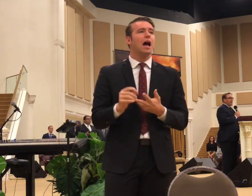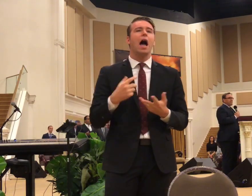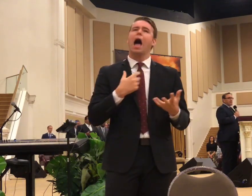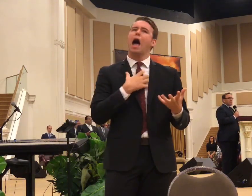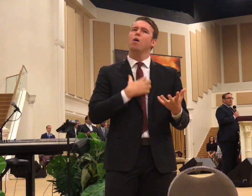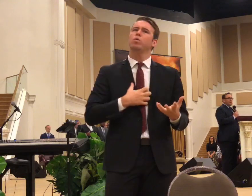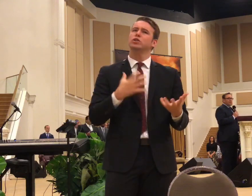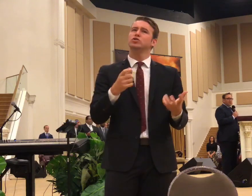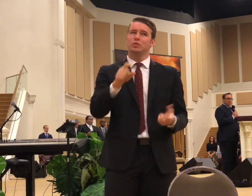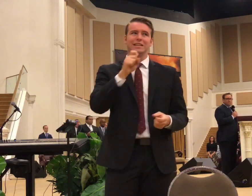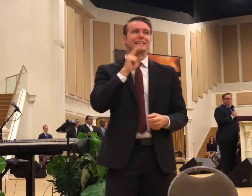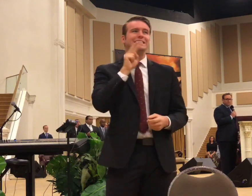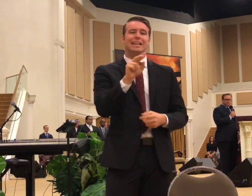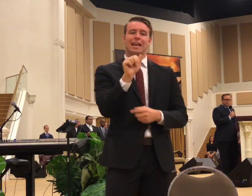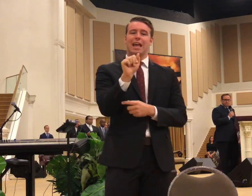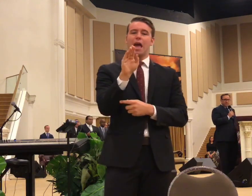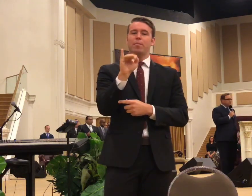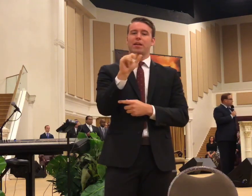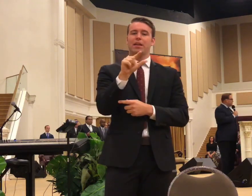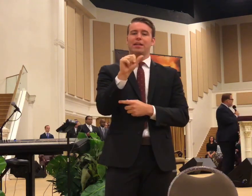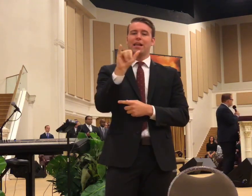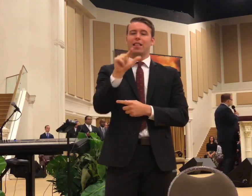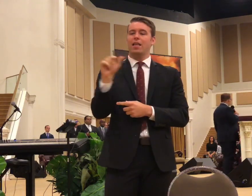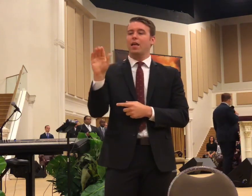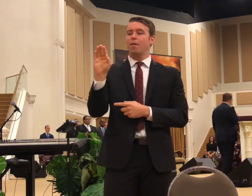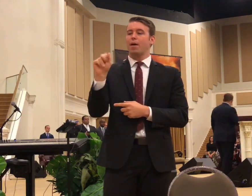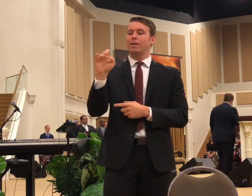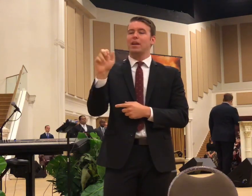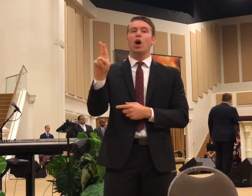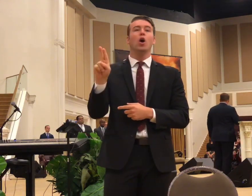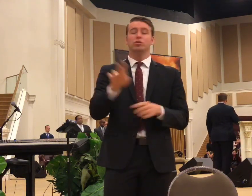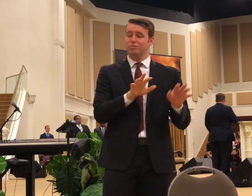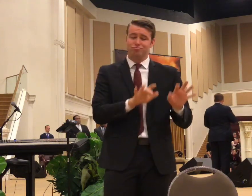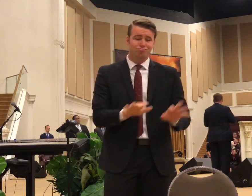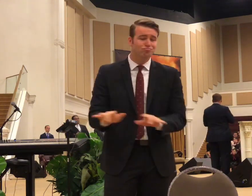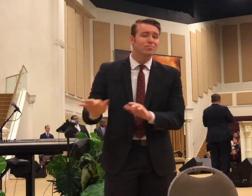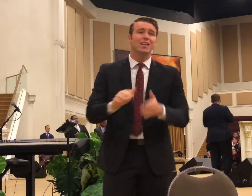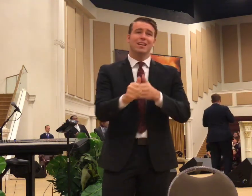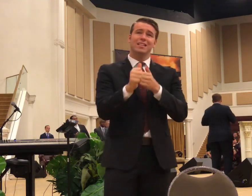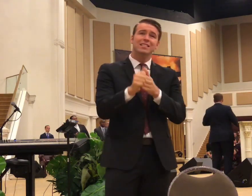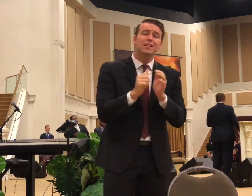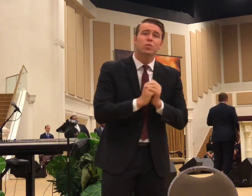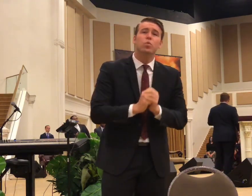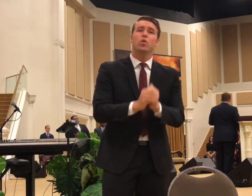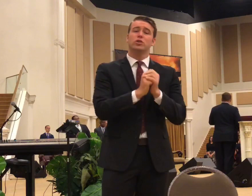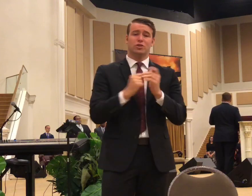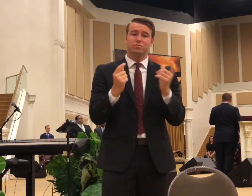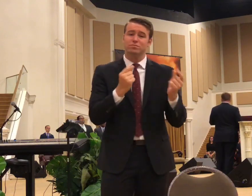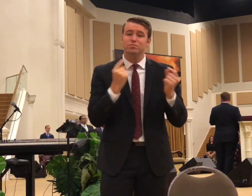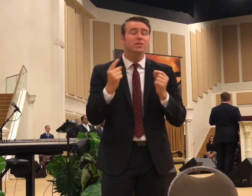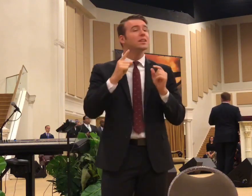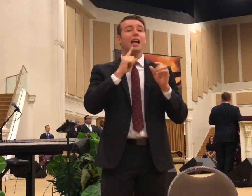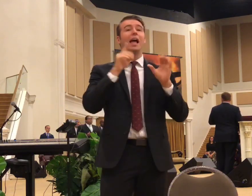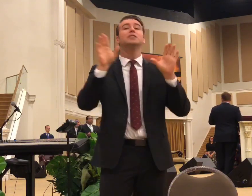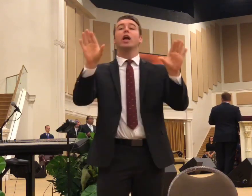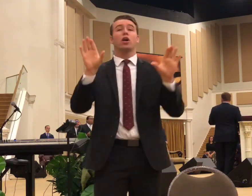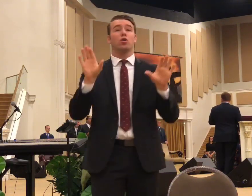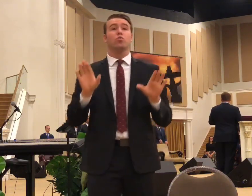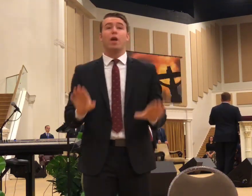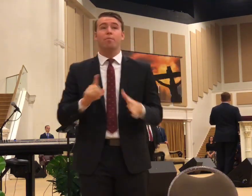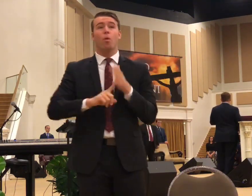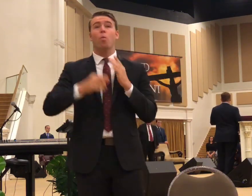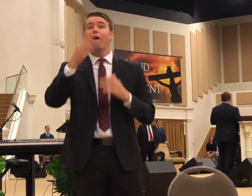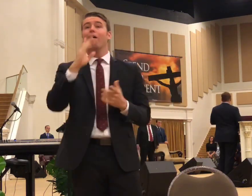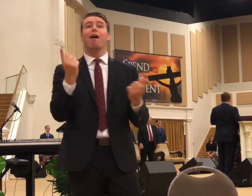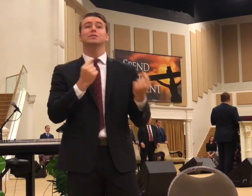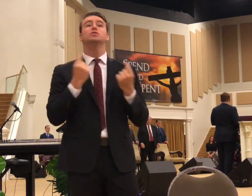seen Abigail Babineau. She's playing the piano and leading worship, man. It's just incredible what